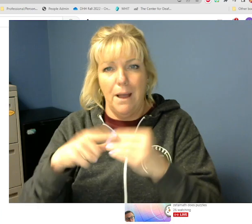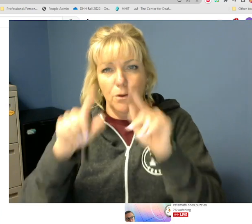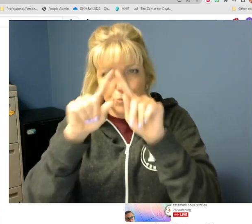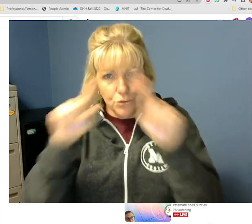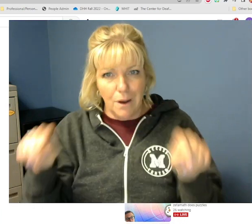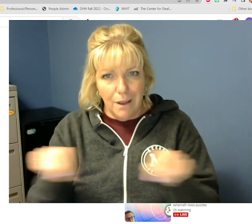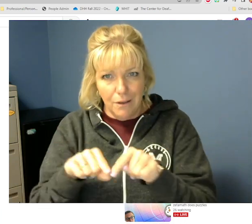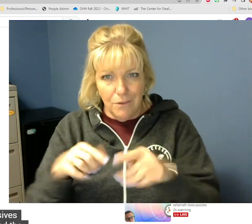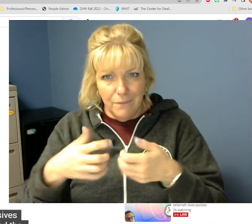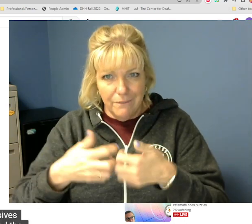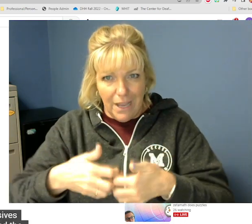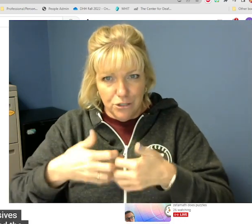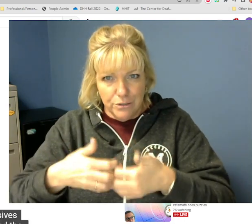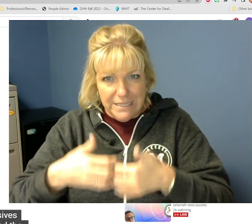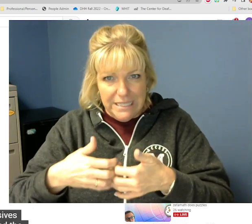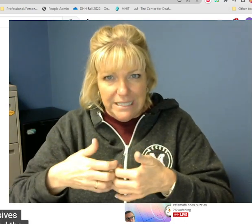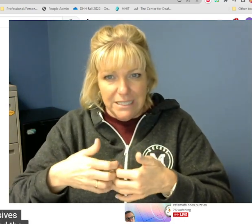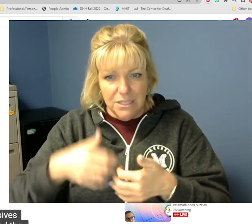the